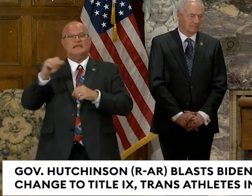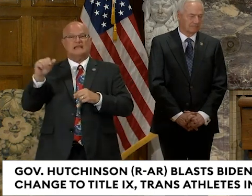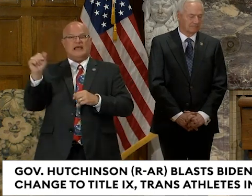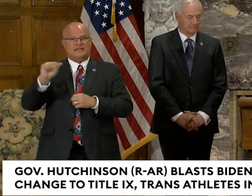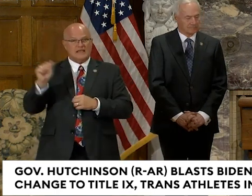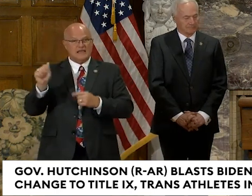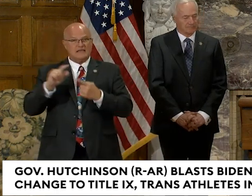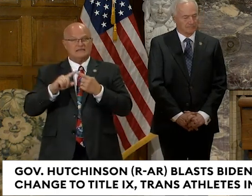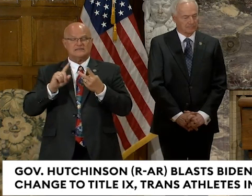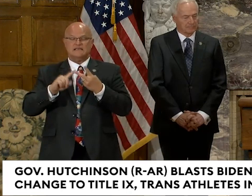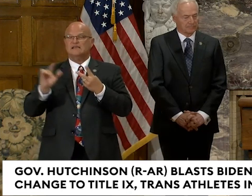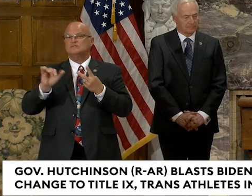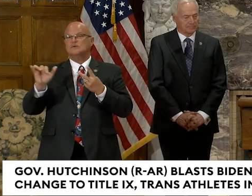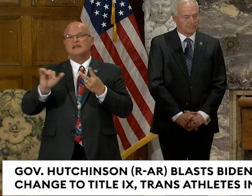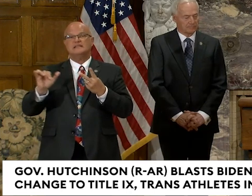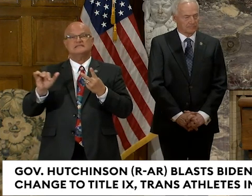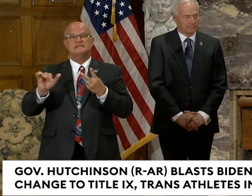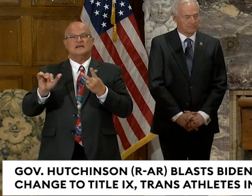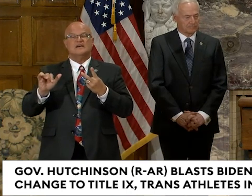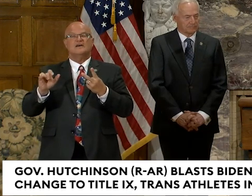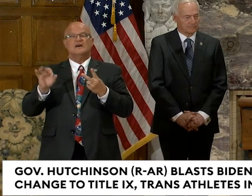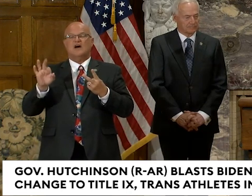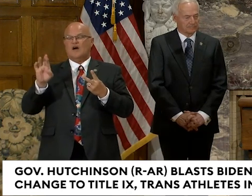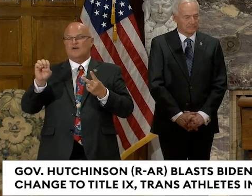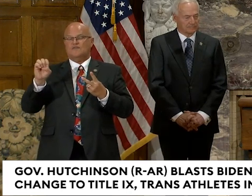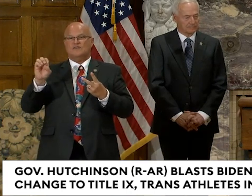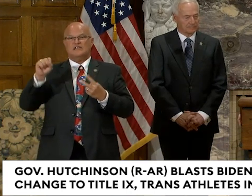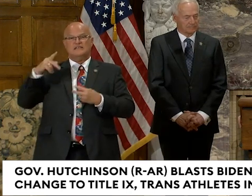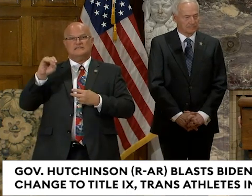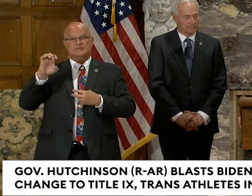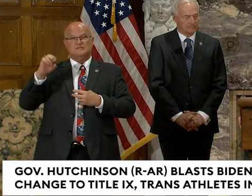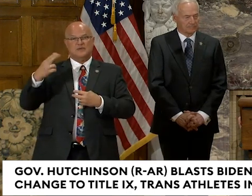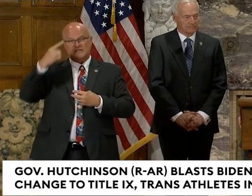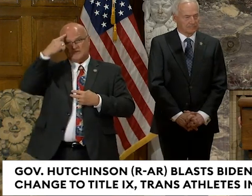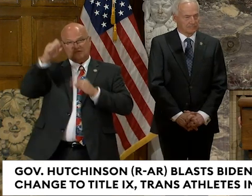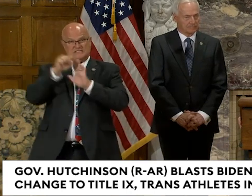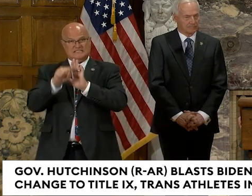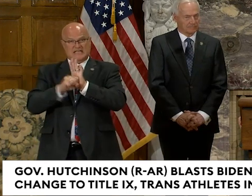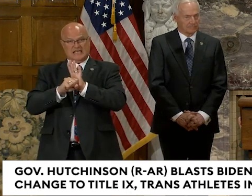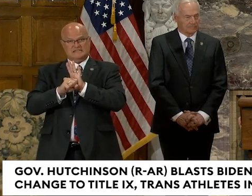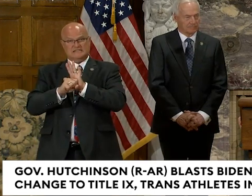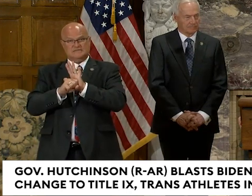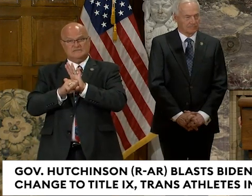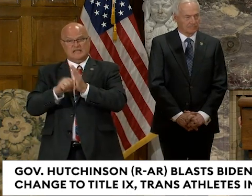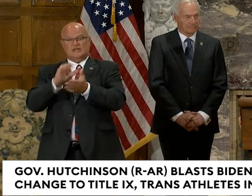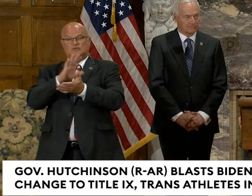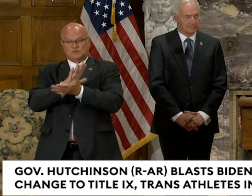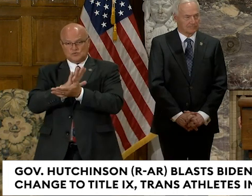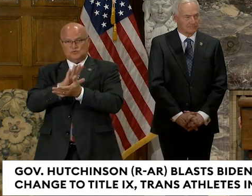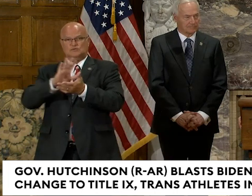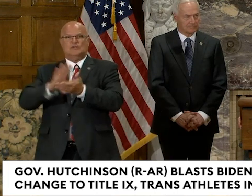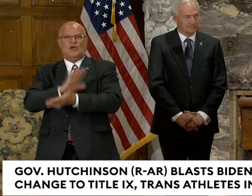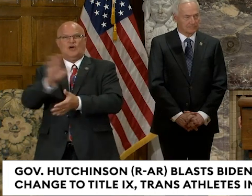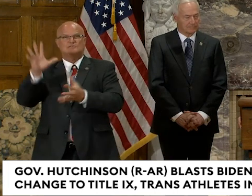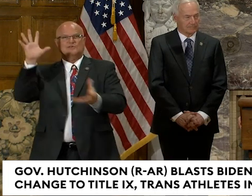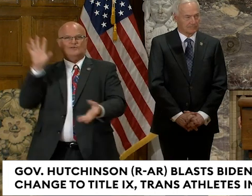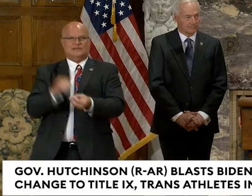athletics, as well as the free speech that's infringing upon for states and schools and